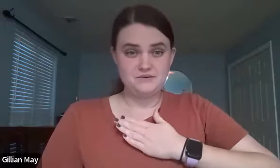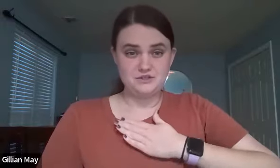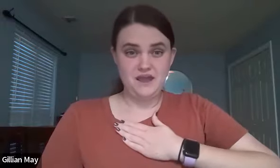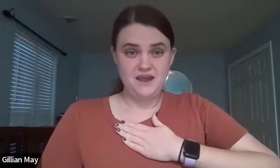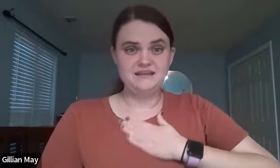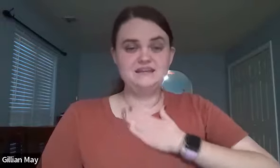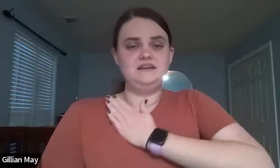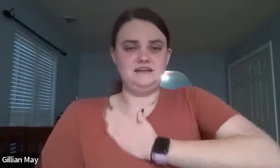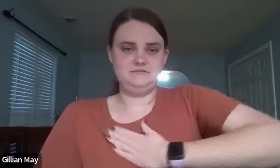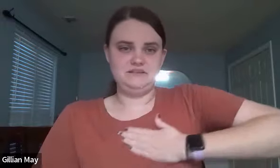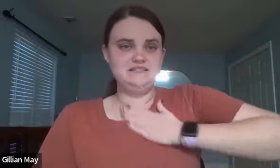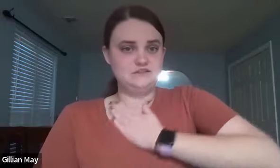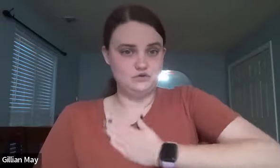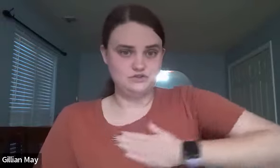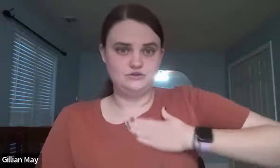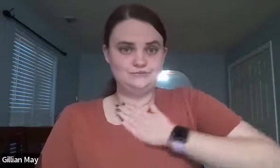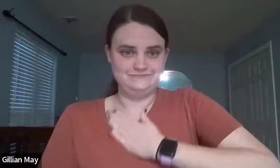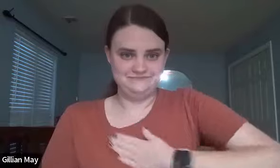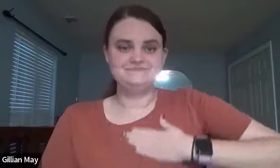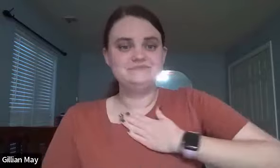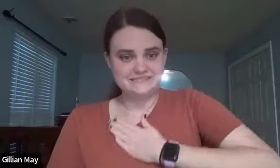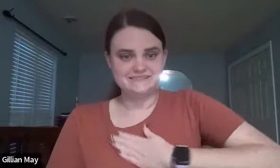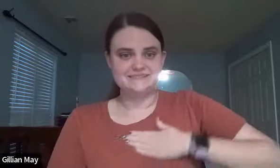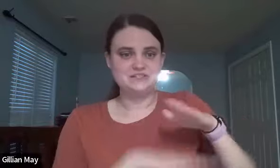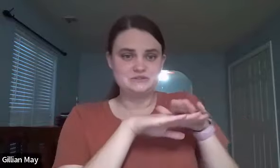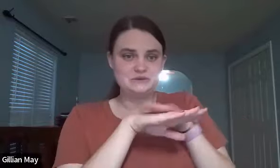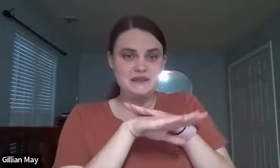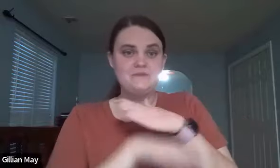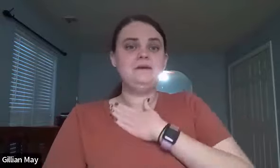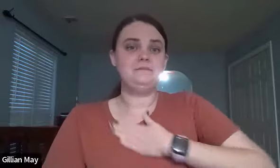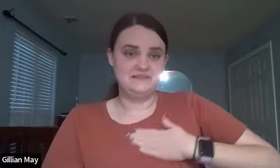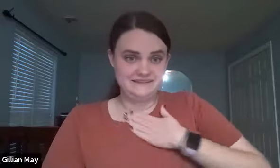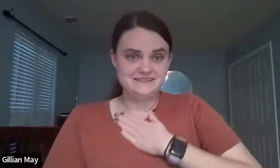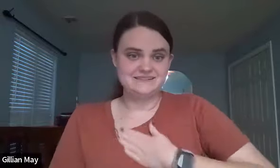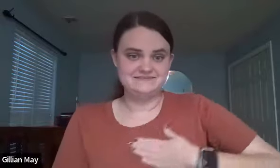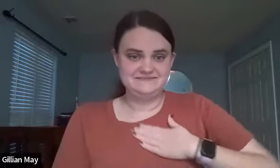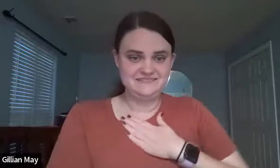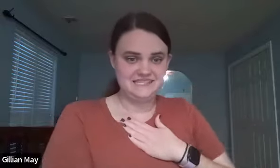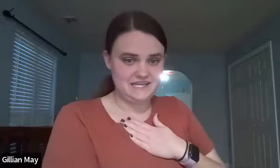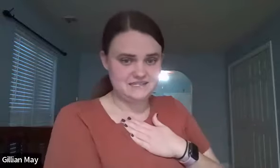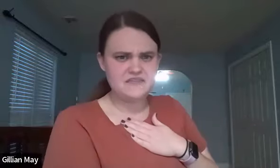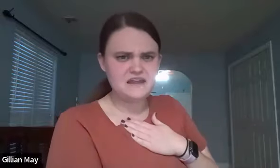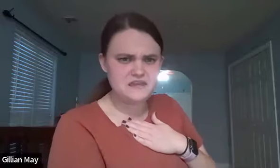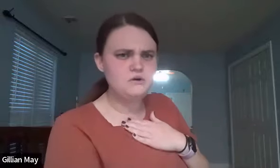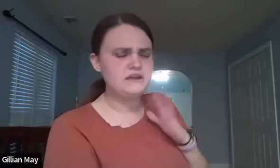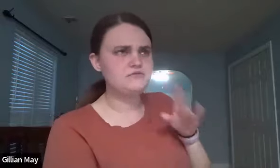was you patted, please is a whole circle. Please. So slow down, please. Yes. And then I think we'll get